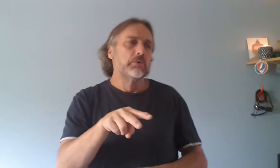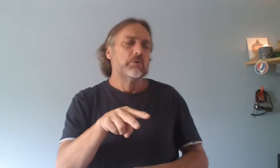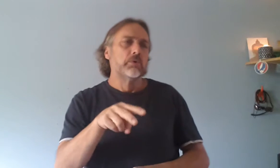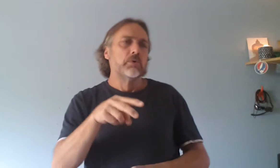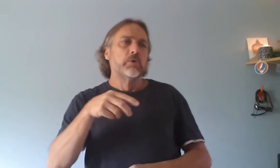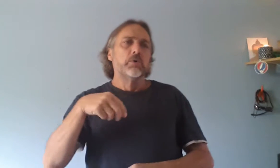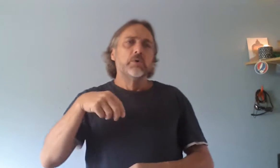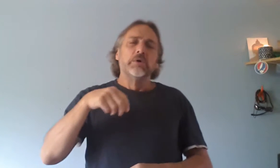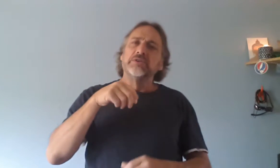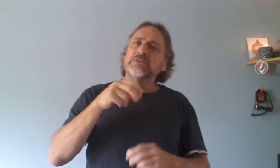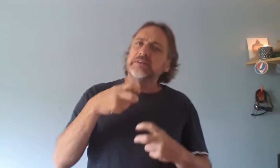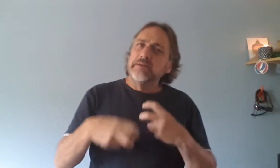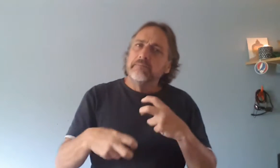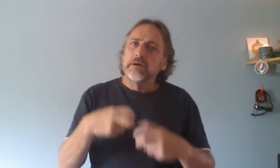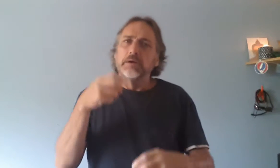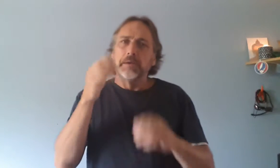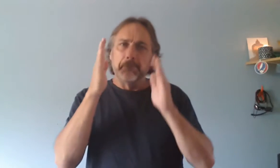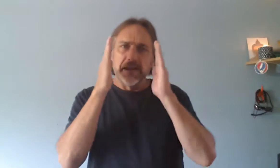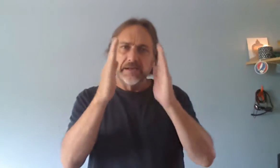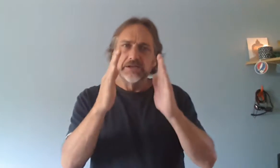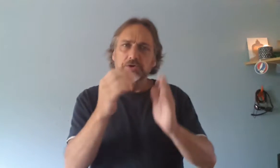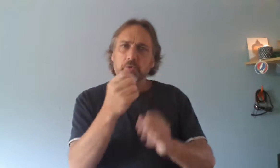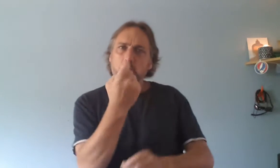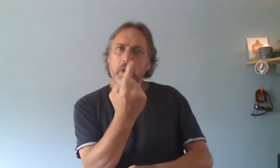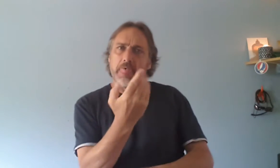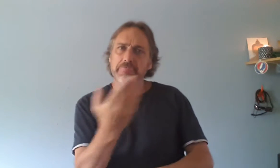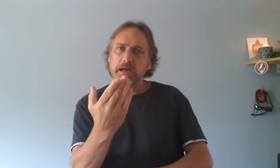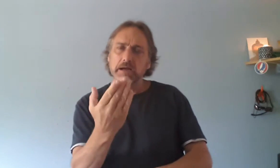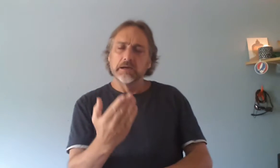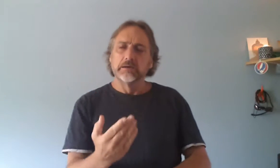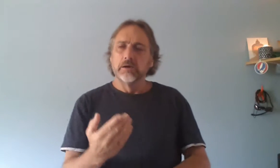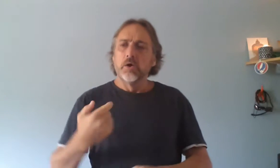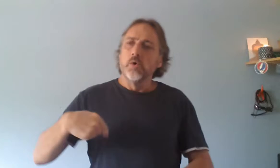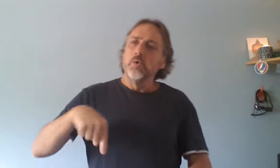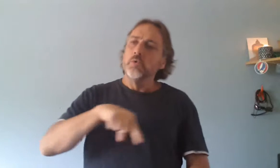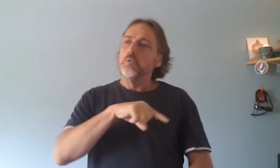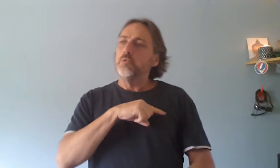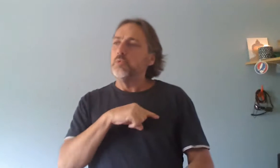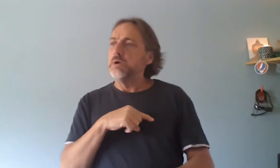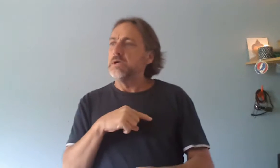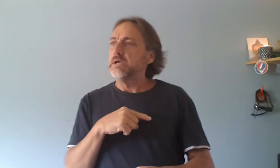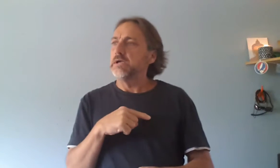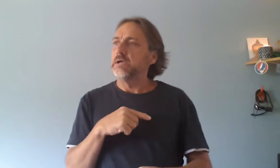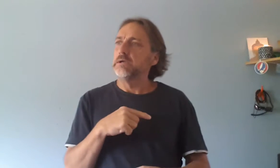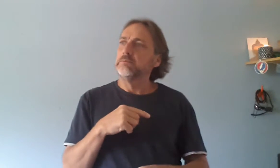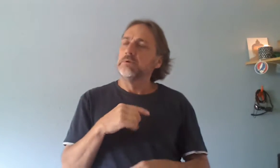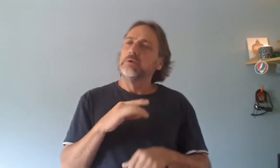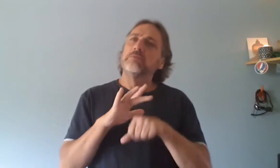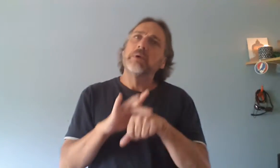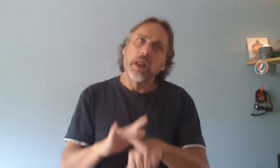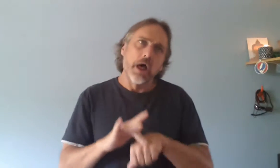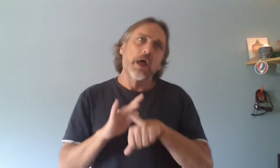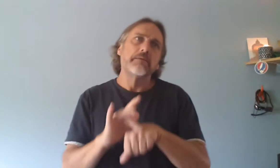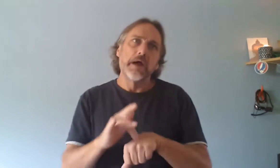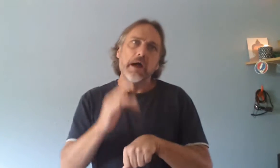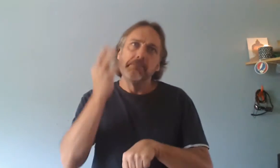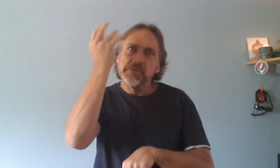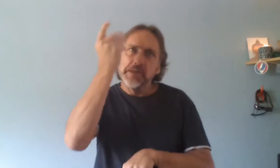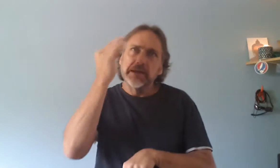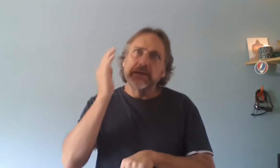of time planning and worrying about the future, and a huge amount of time reminiscing about the past and who did what to